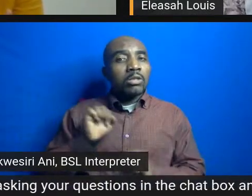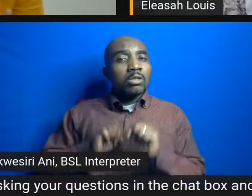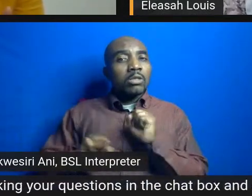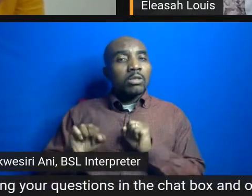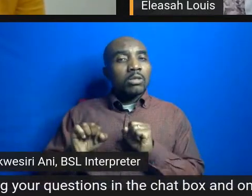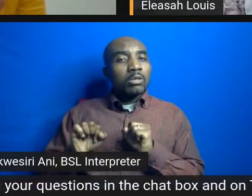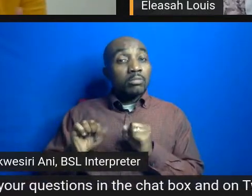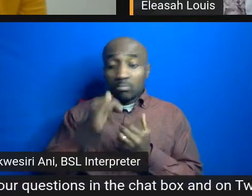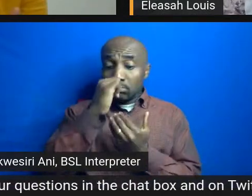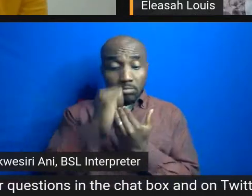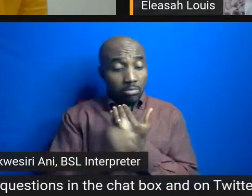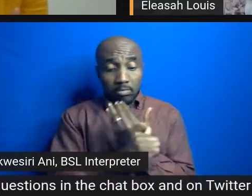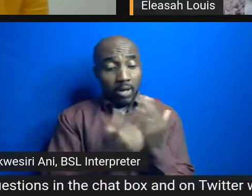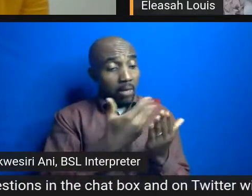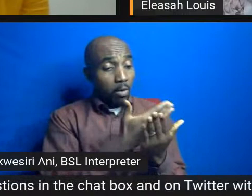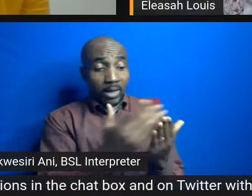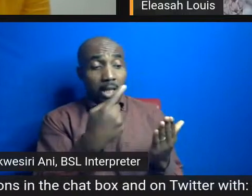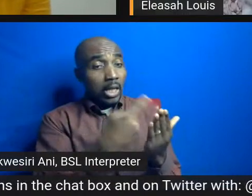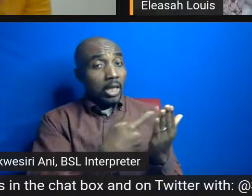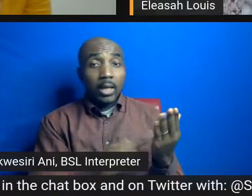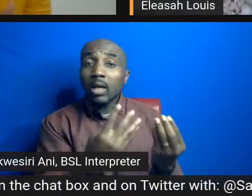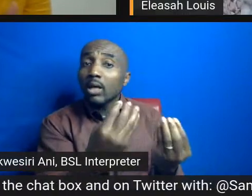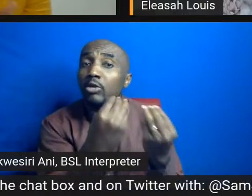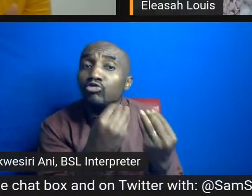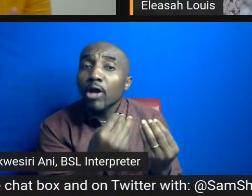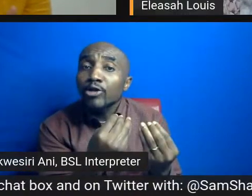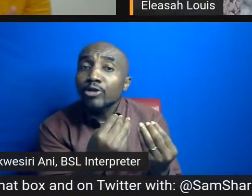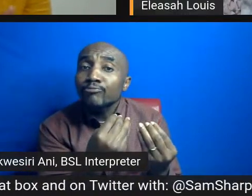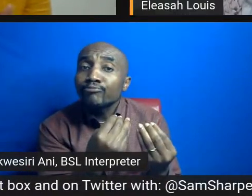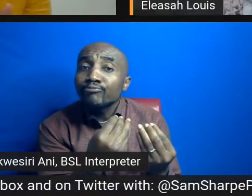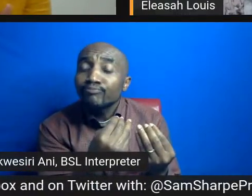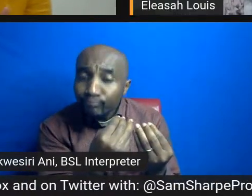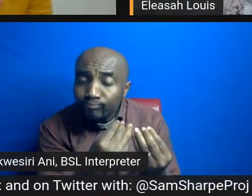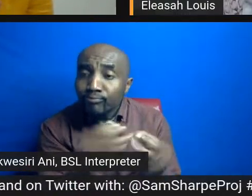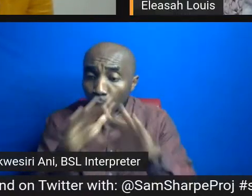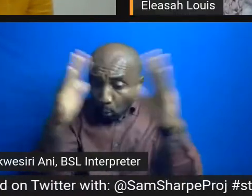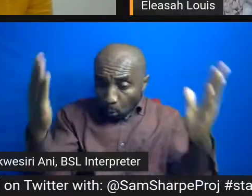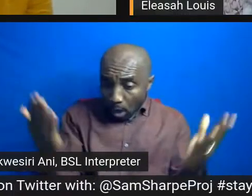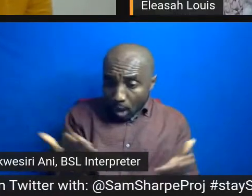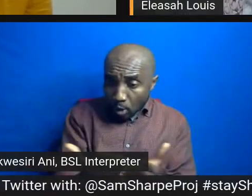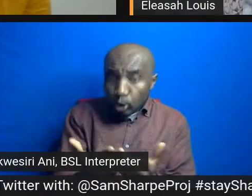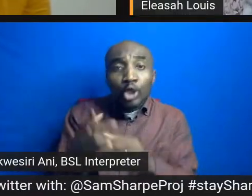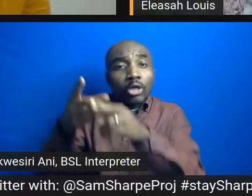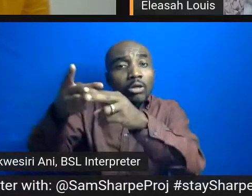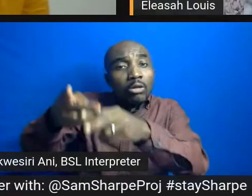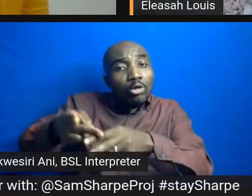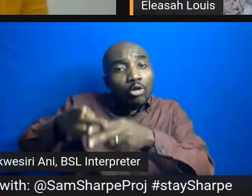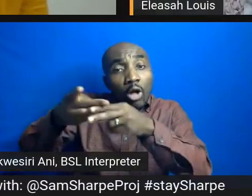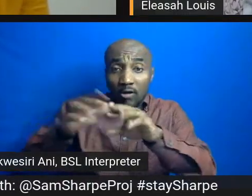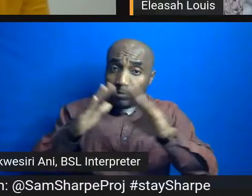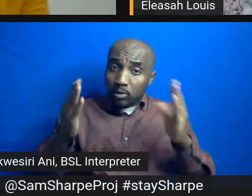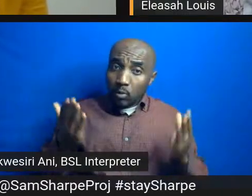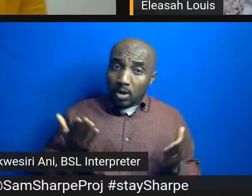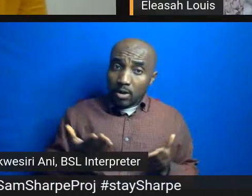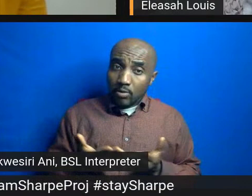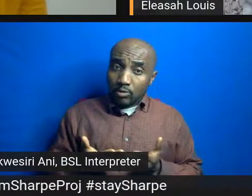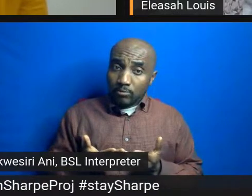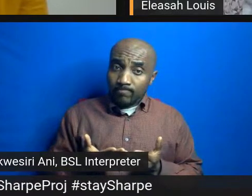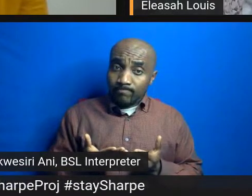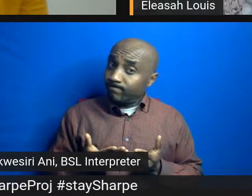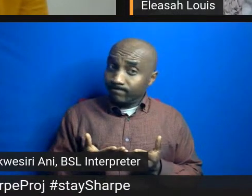instruction in creation to tend the garden. What we must now do is to really